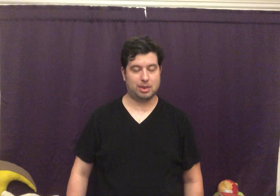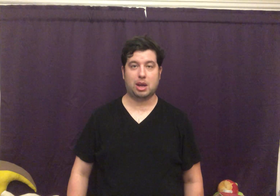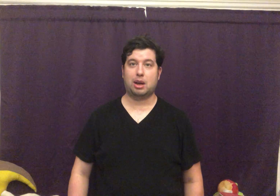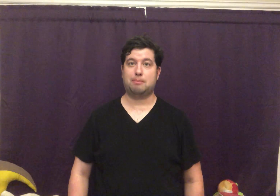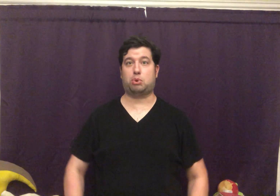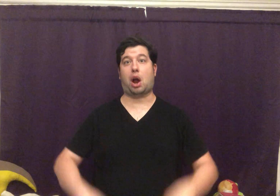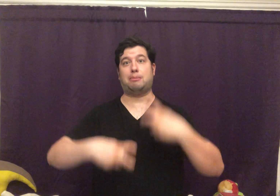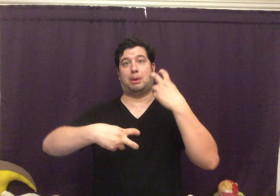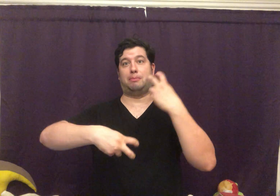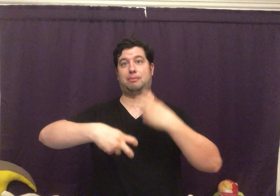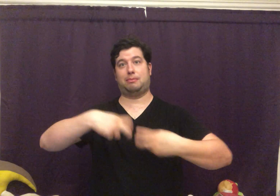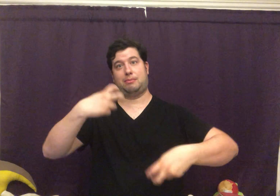Problem.